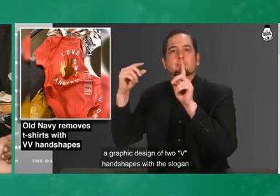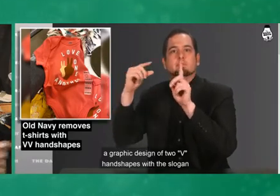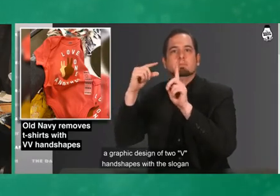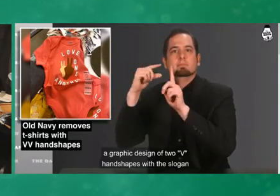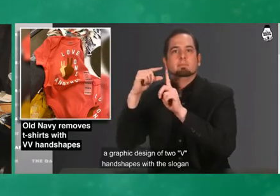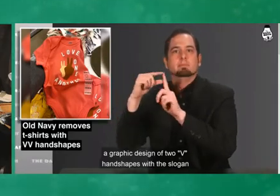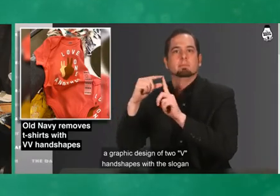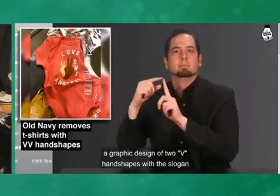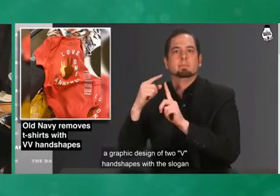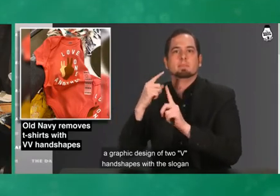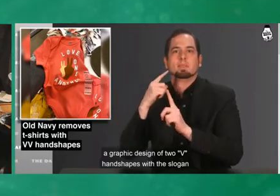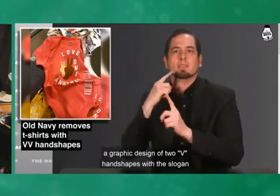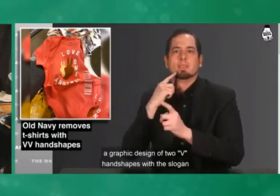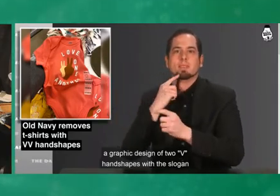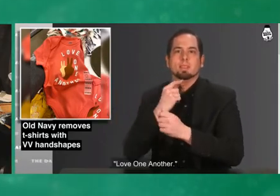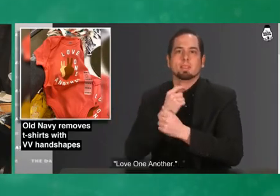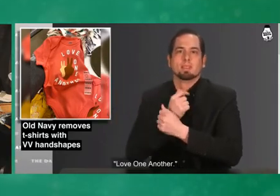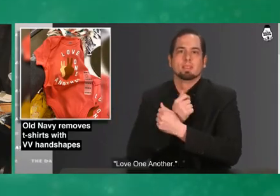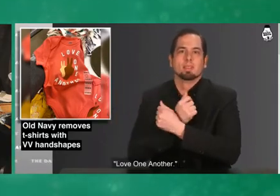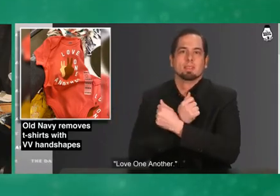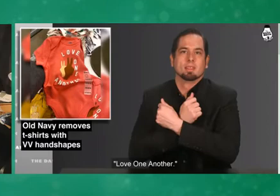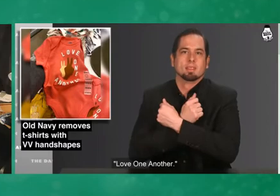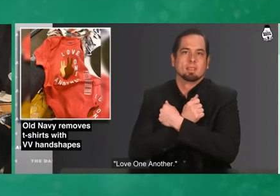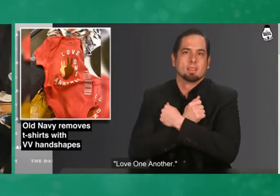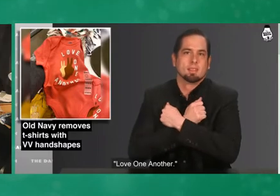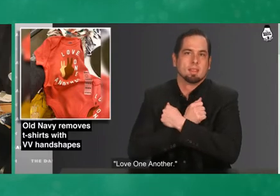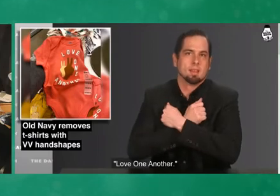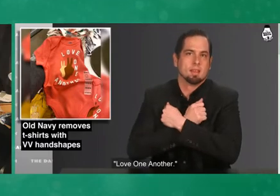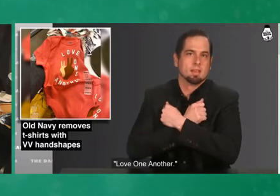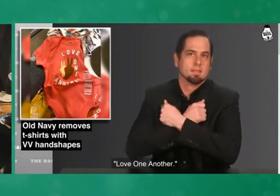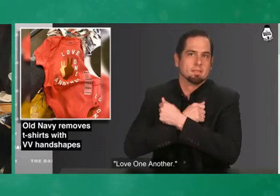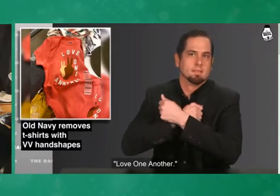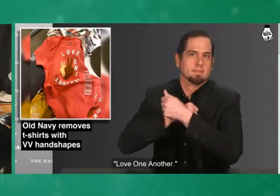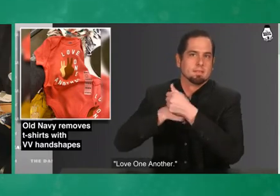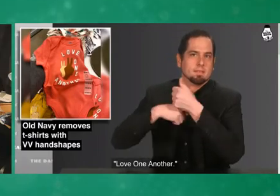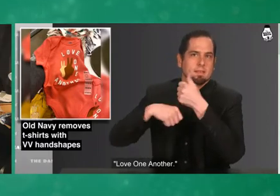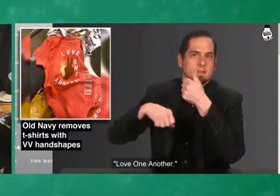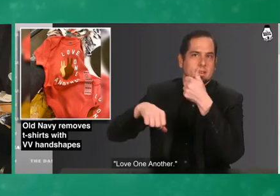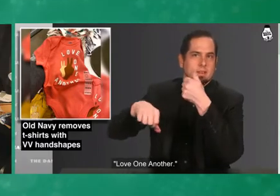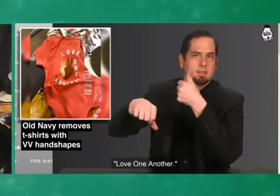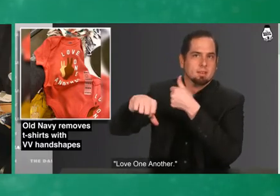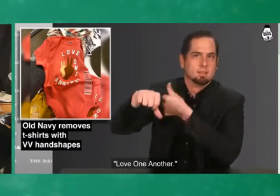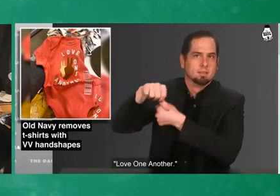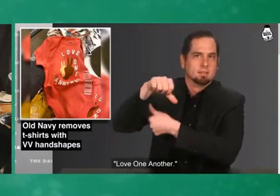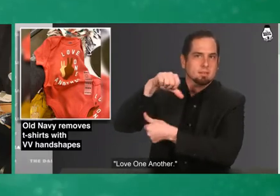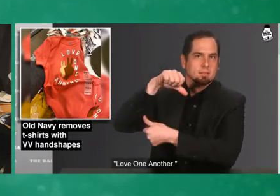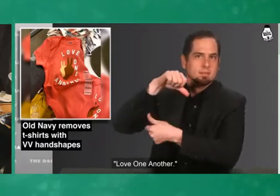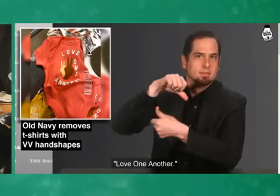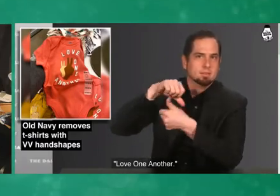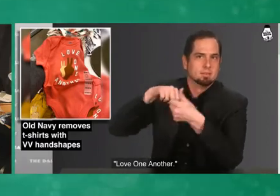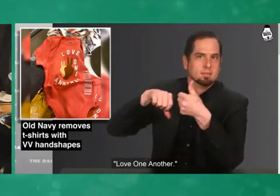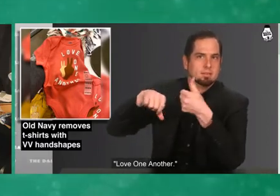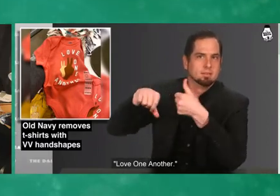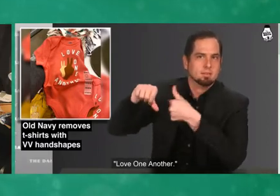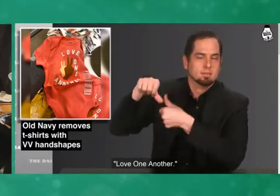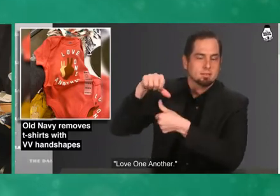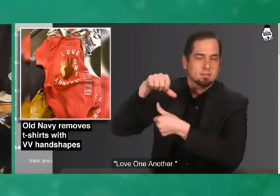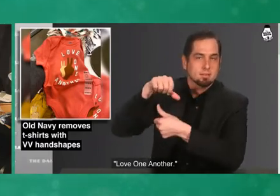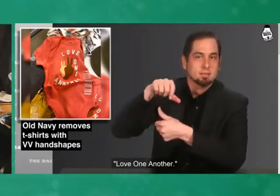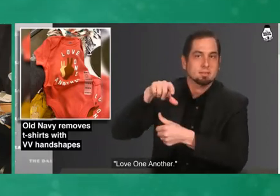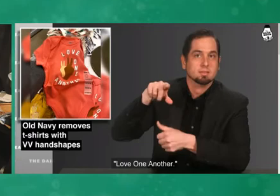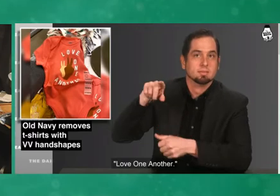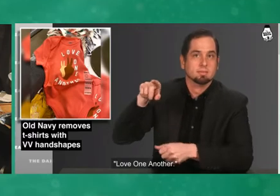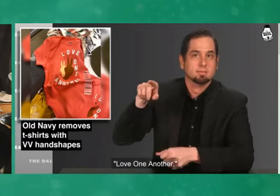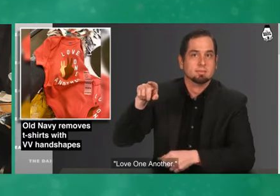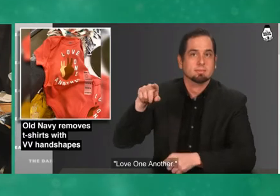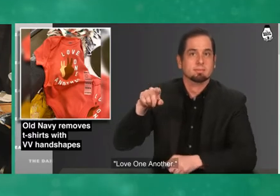messages or words that said love one another. Yeah? It